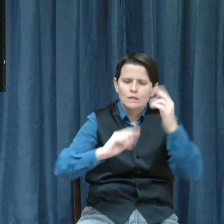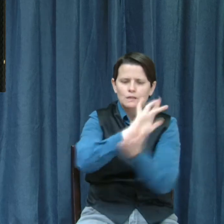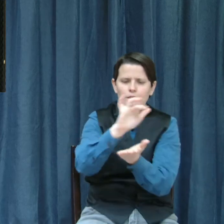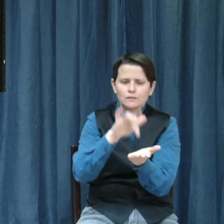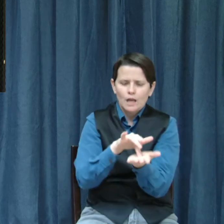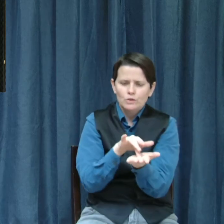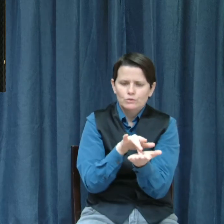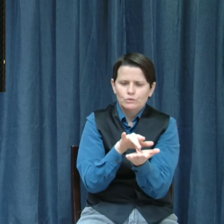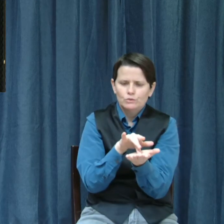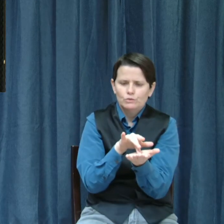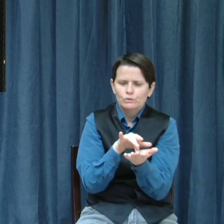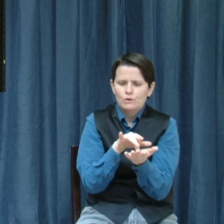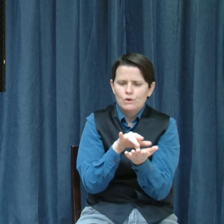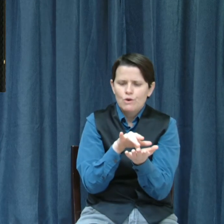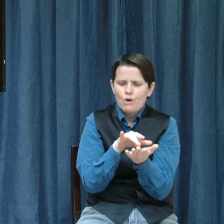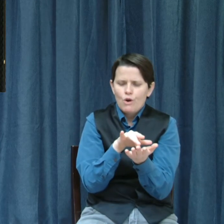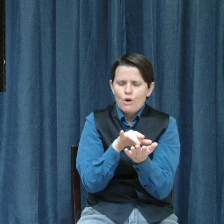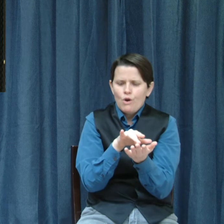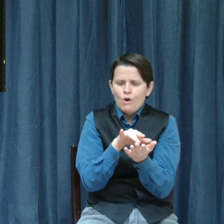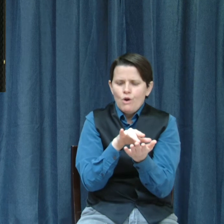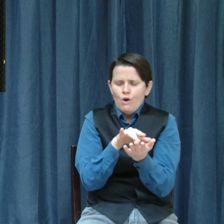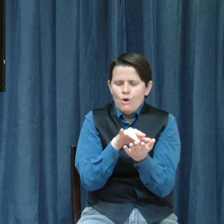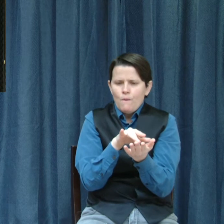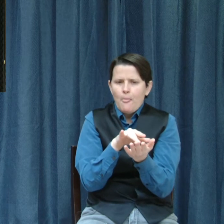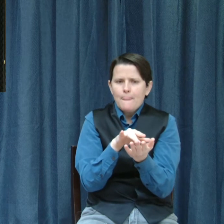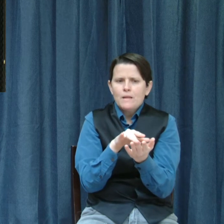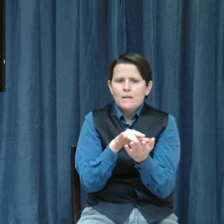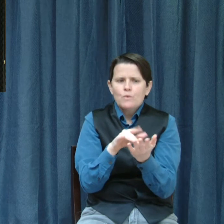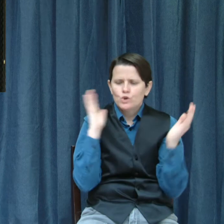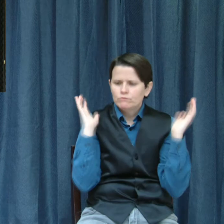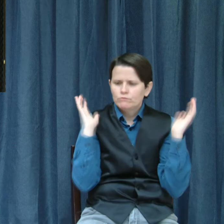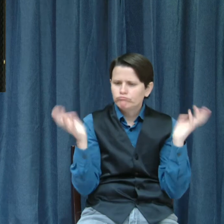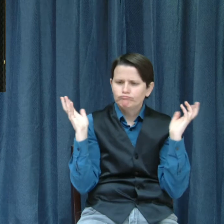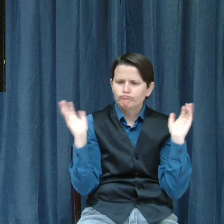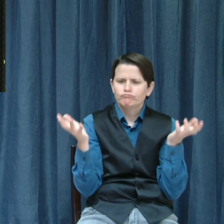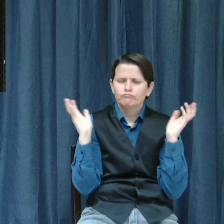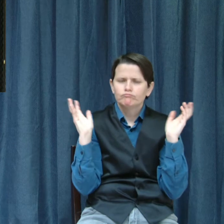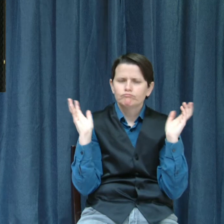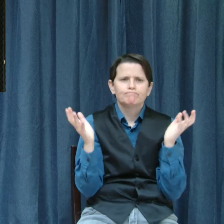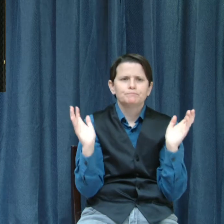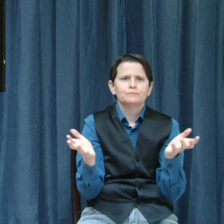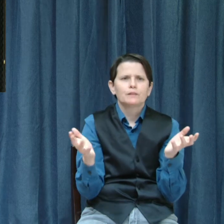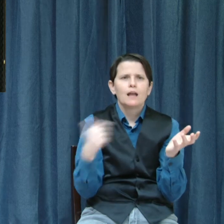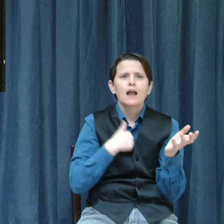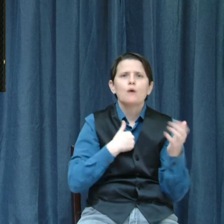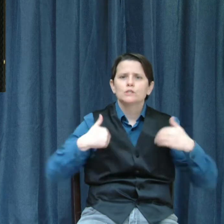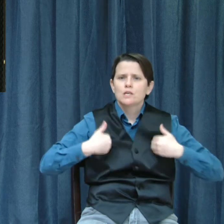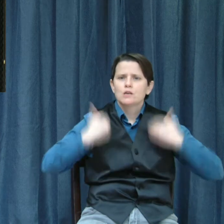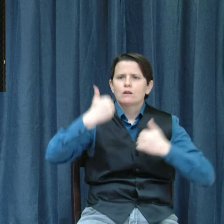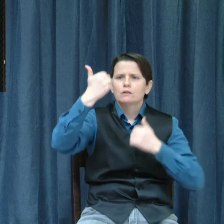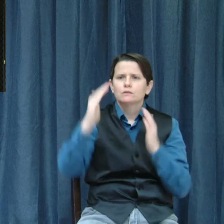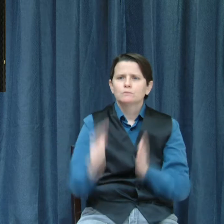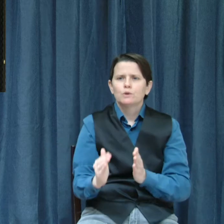And we were in a conversation. I have no idea what the conversation was about. I was the youngest on the board. I was probably in